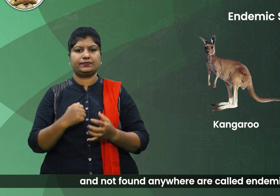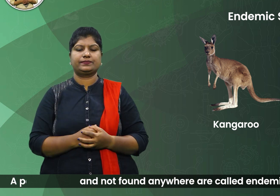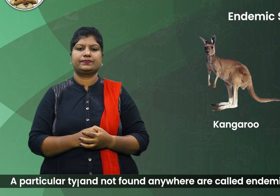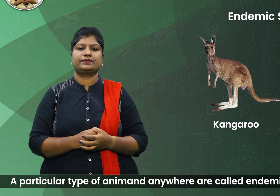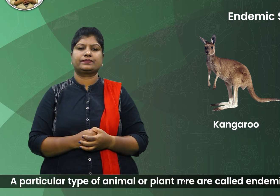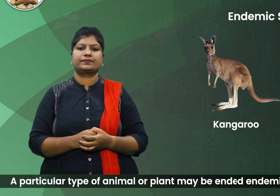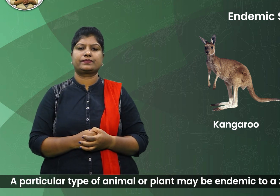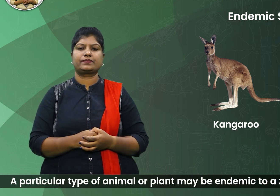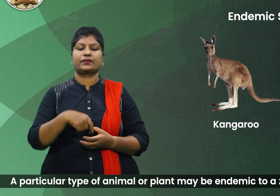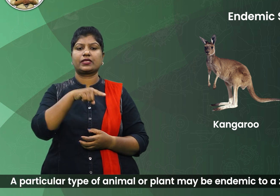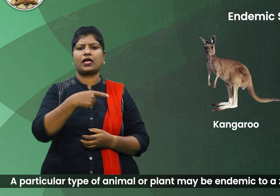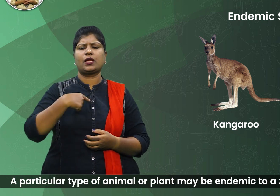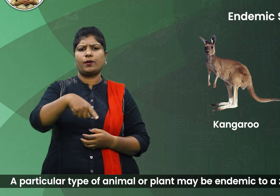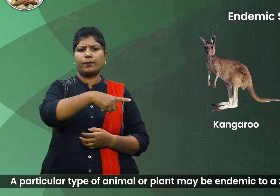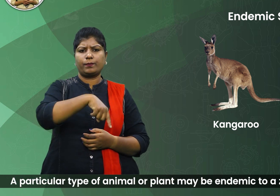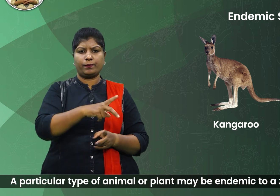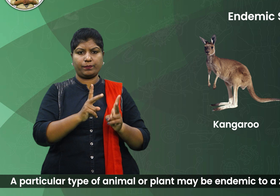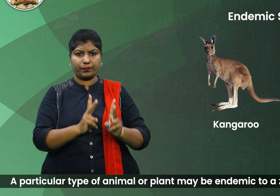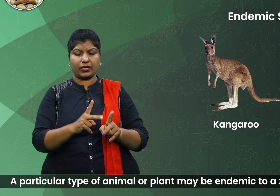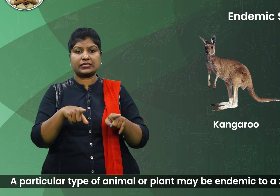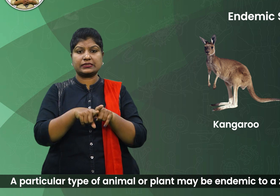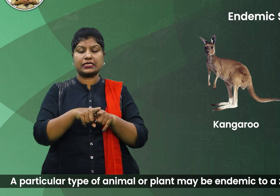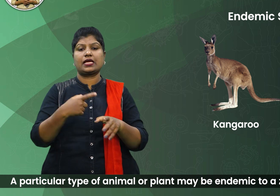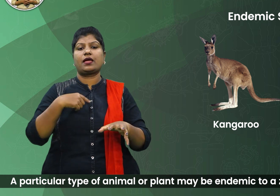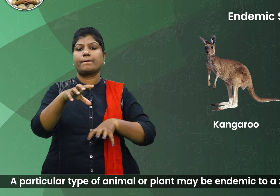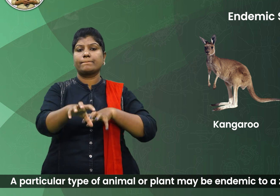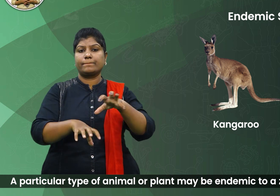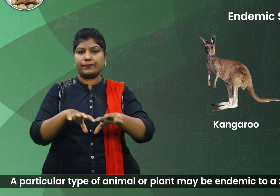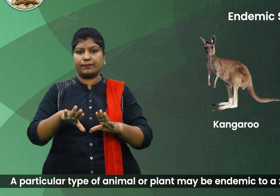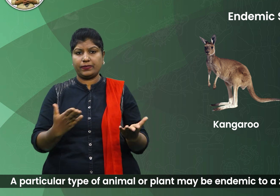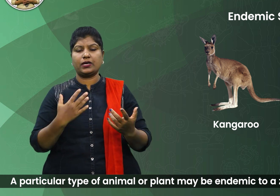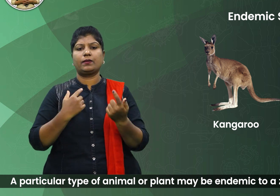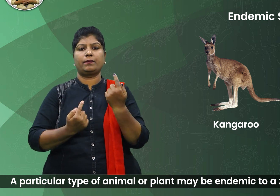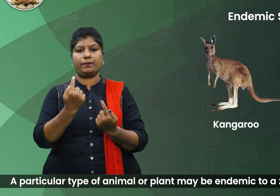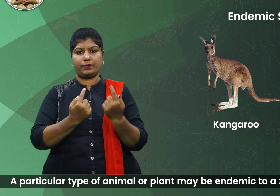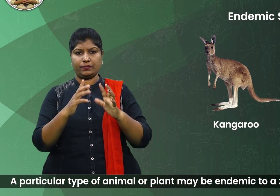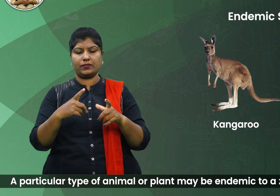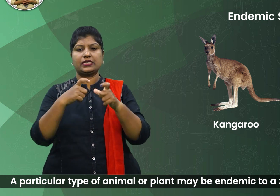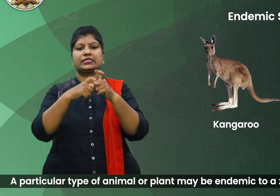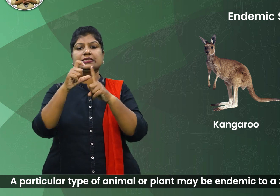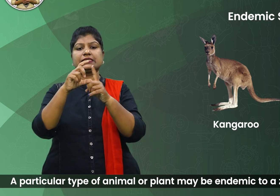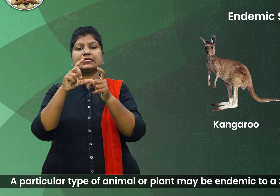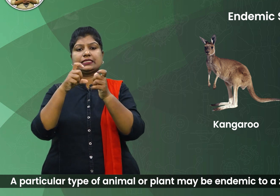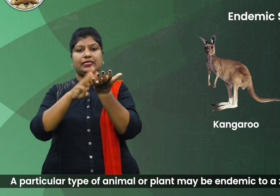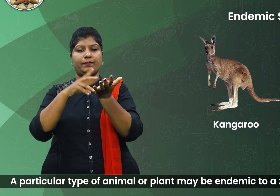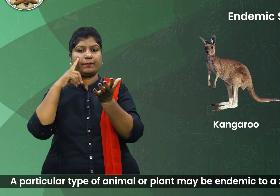A particular type of animal or plant may be endemic to a zone,